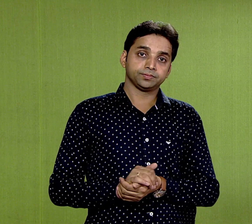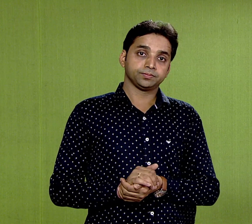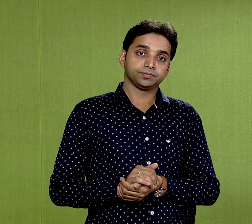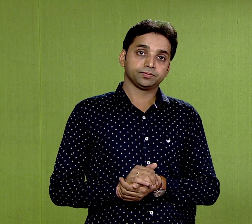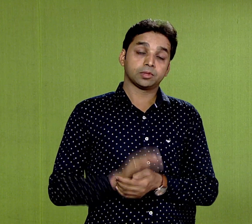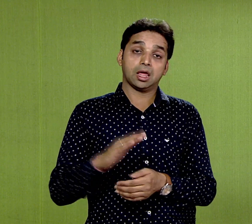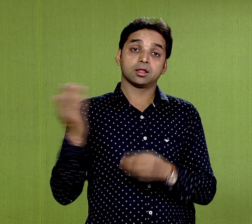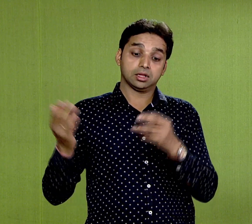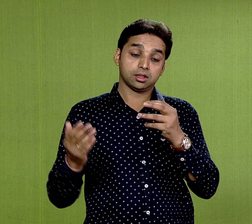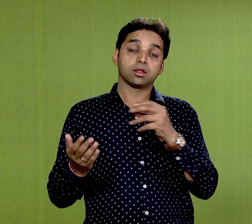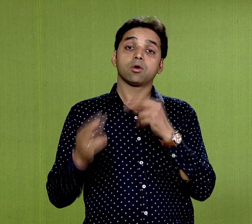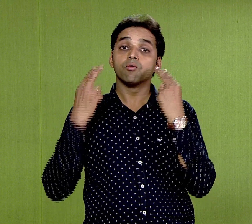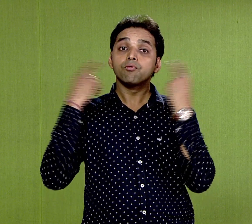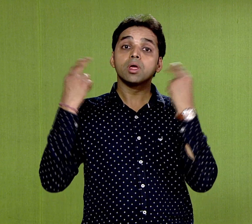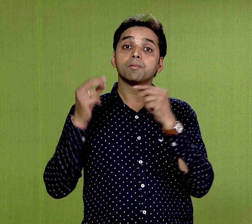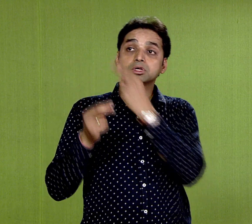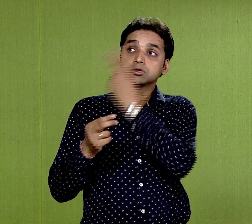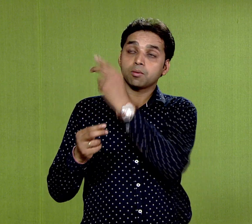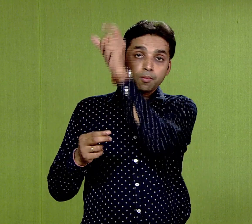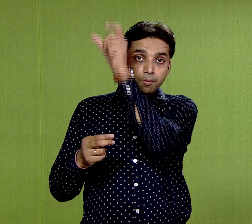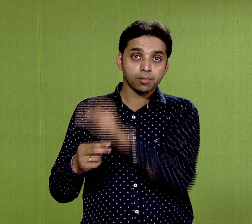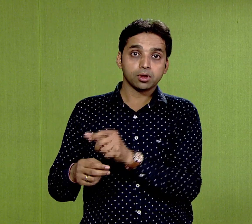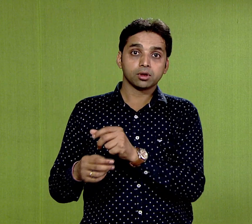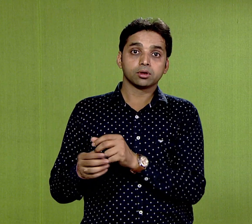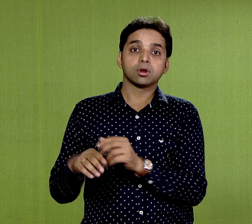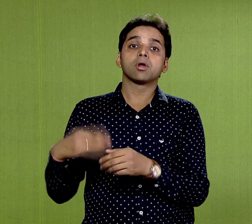and the third famous painter was Manohar.